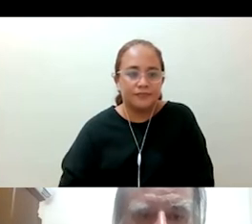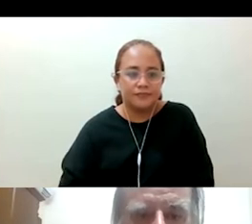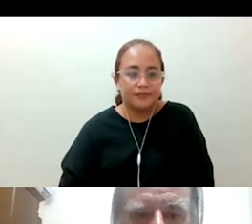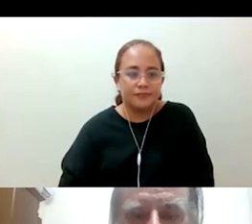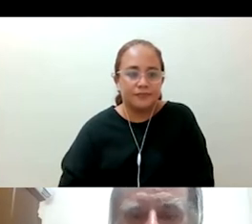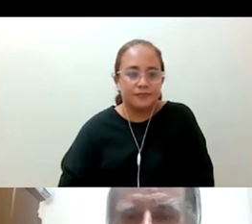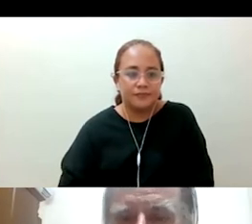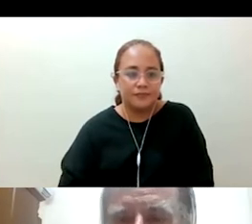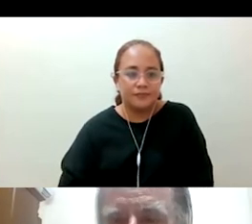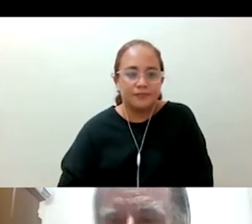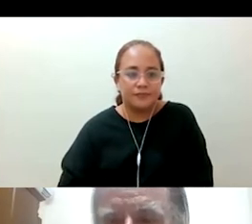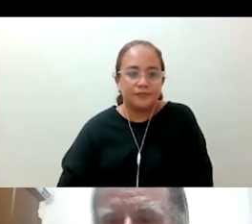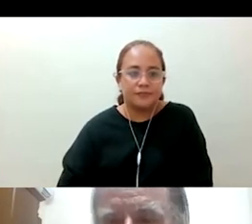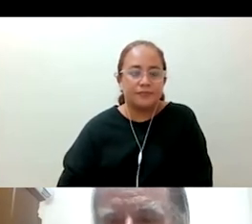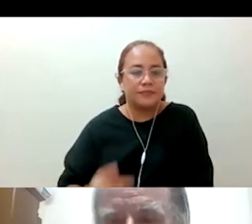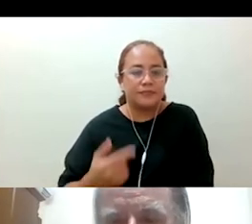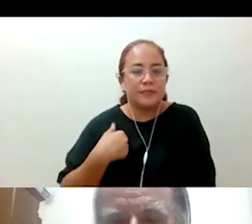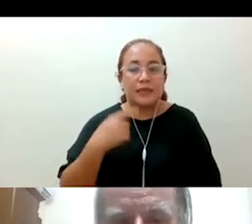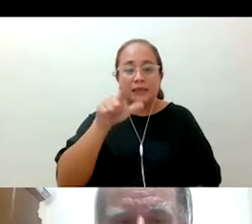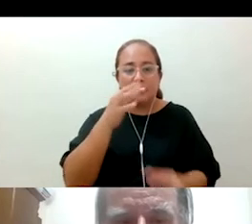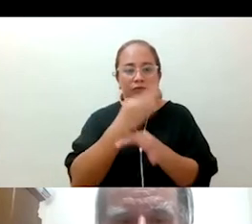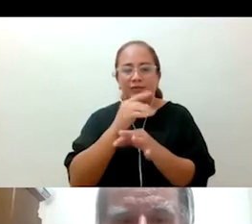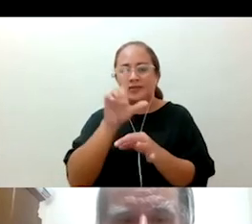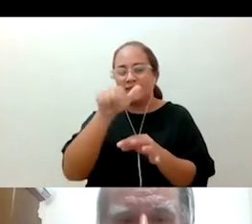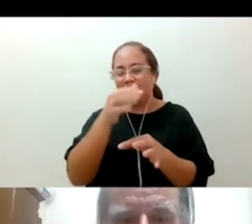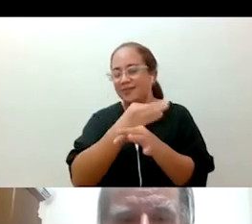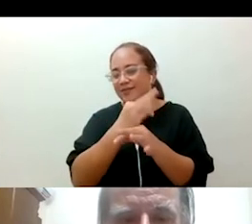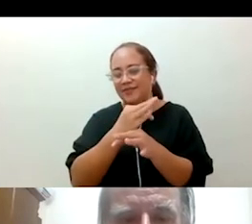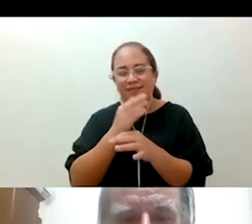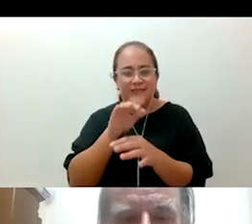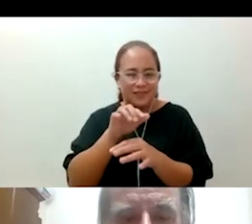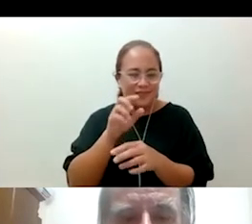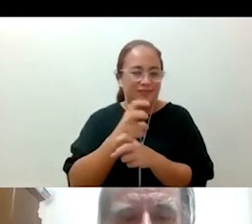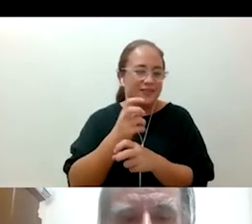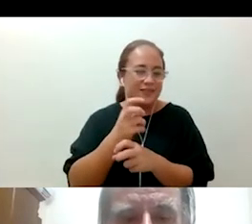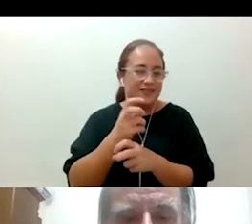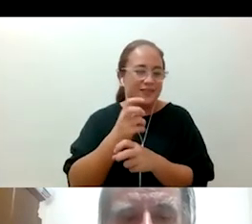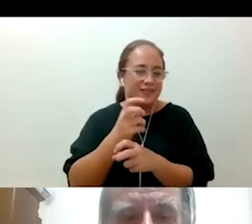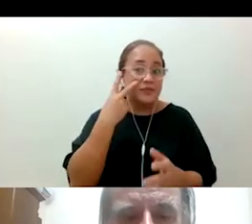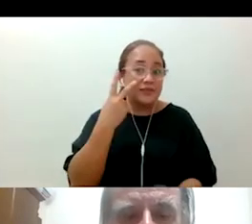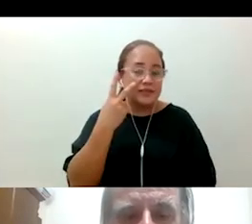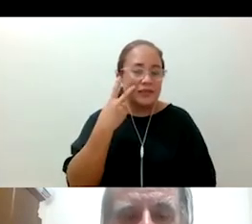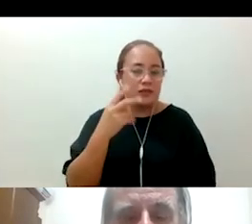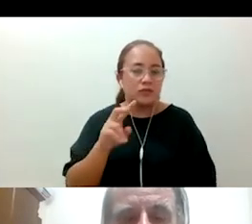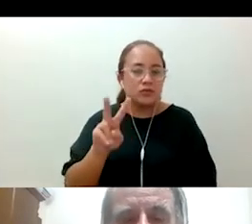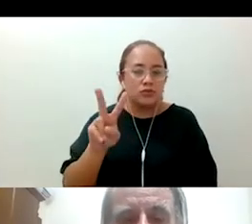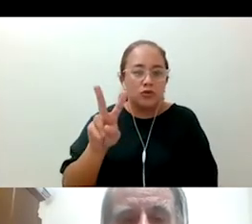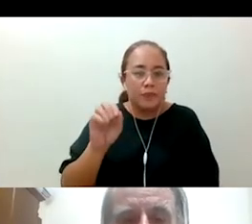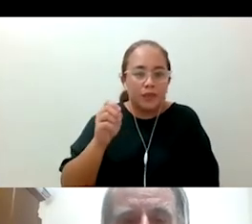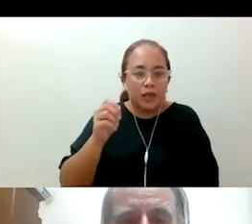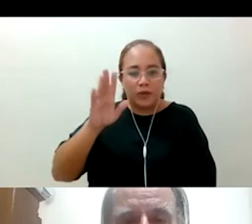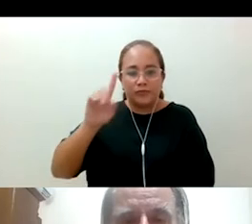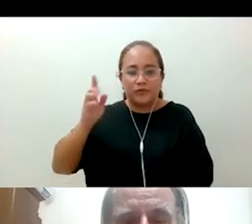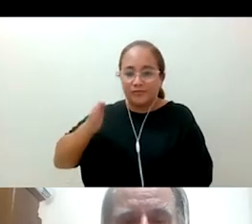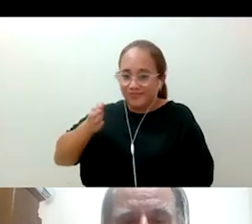All right, I can fix this later. So here we see two-wheel vehicle goes